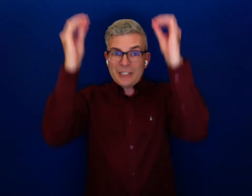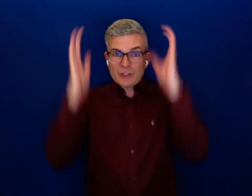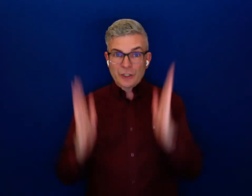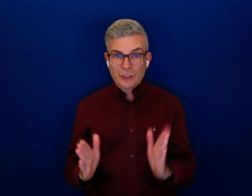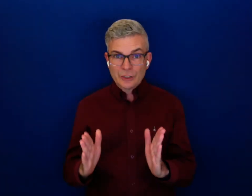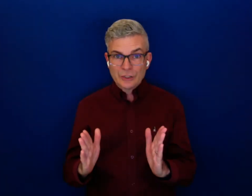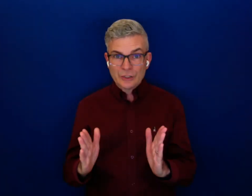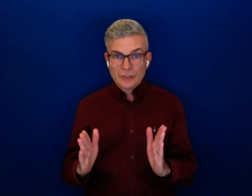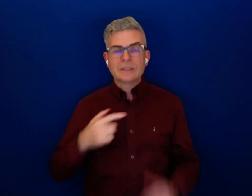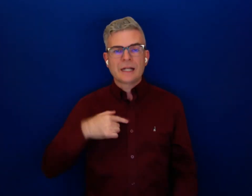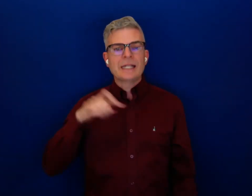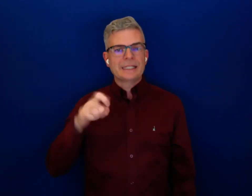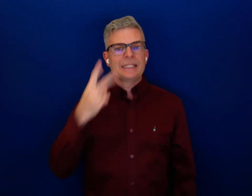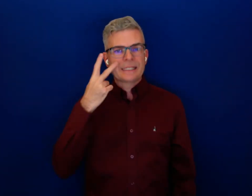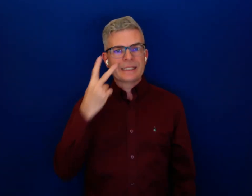Teacher, I need to see.